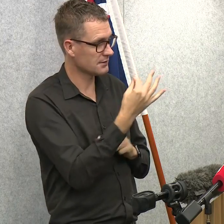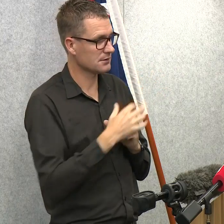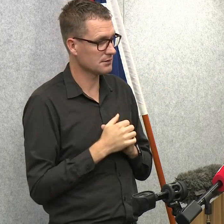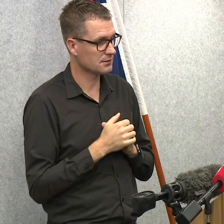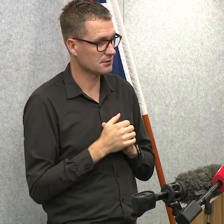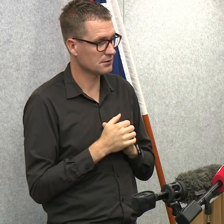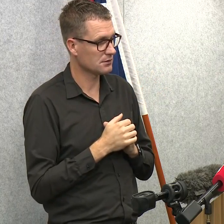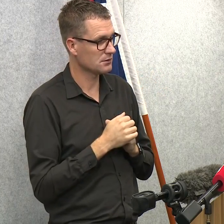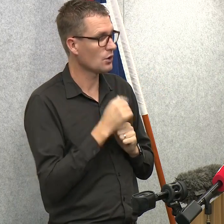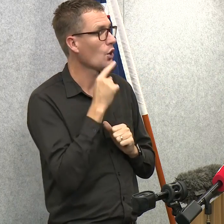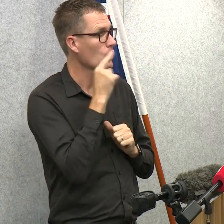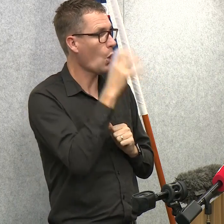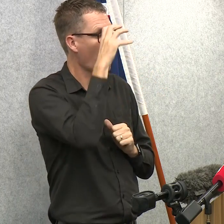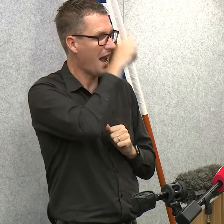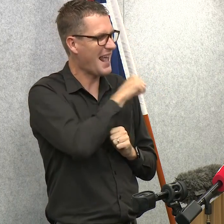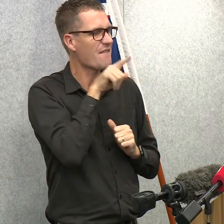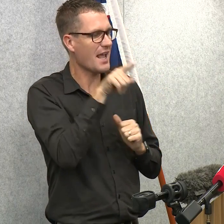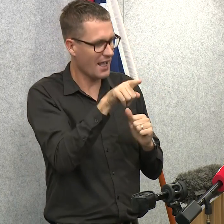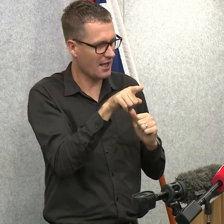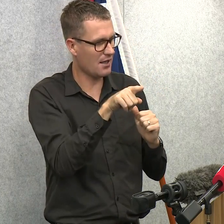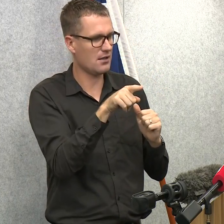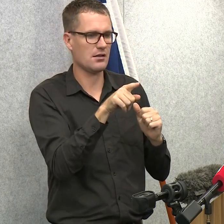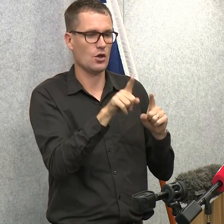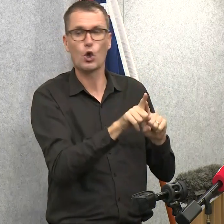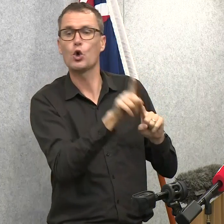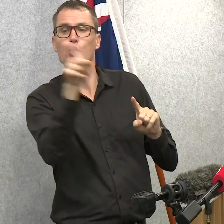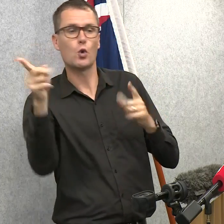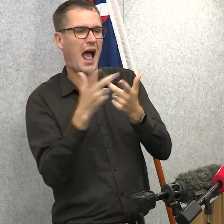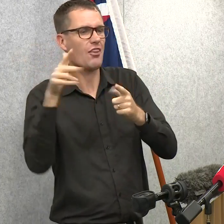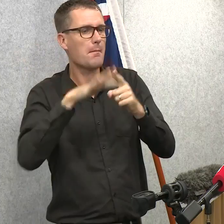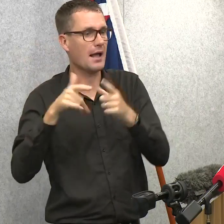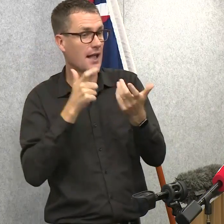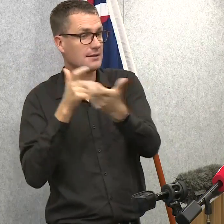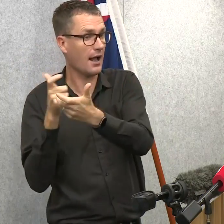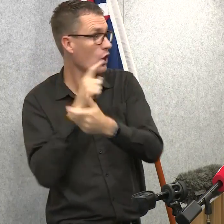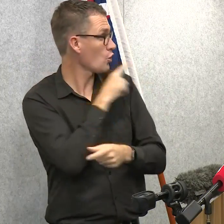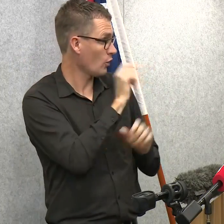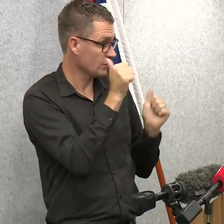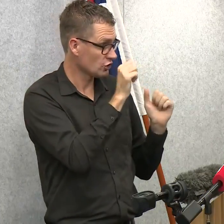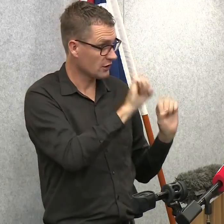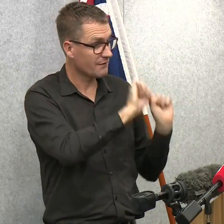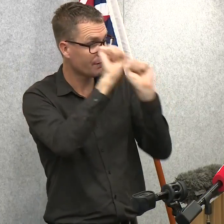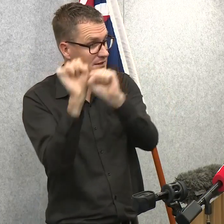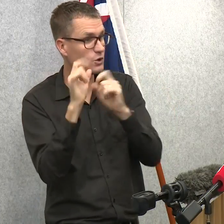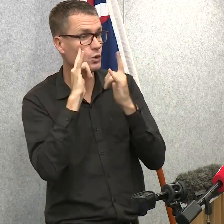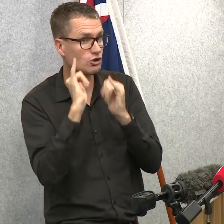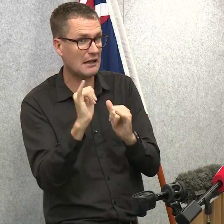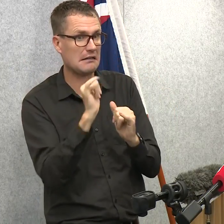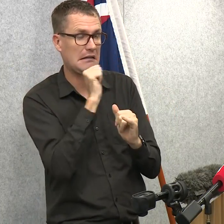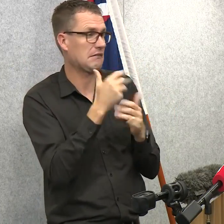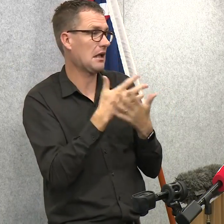you believe he intended to go to? Have you been to that address or been to that location to check whether there were any devices laid there ahead